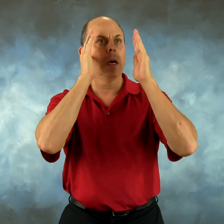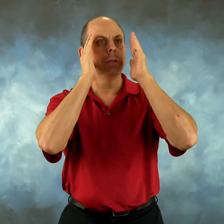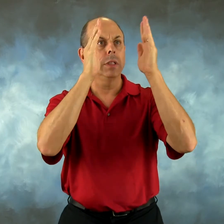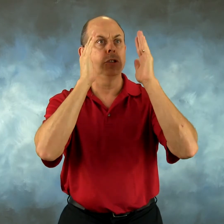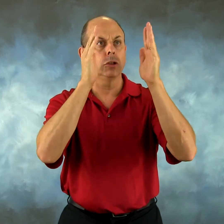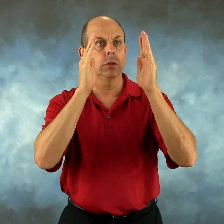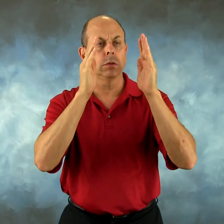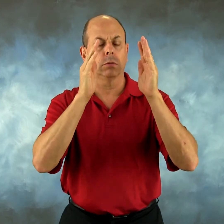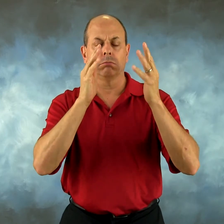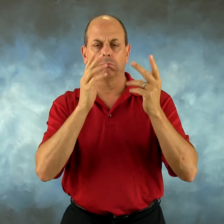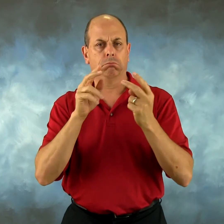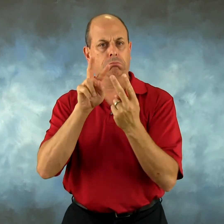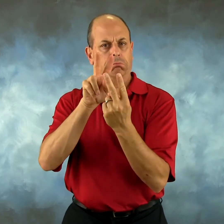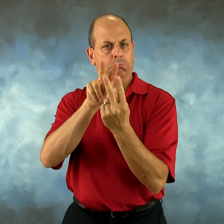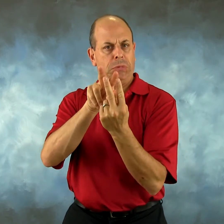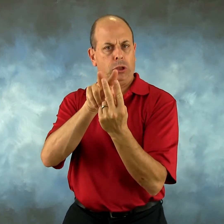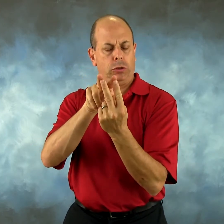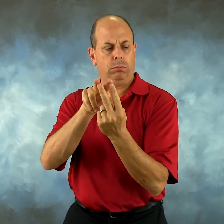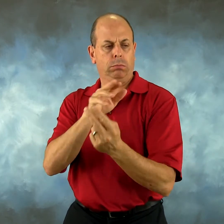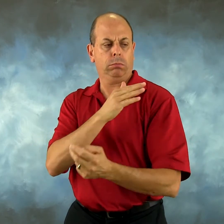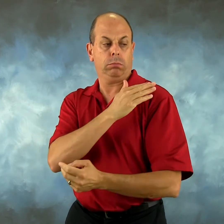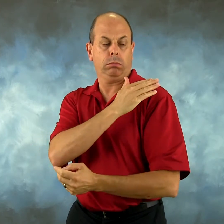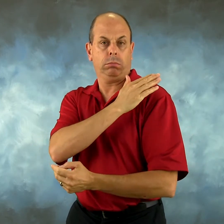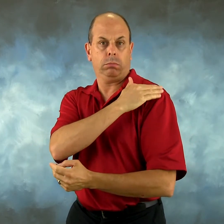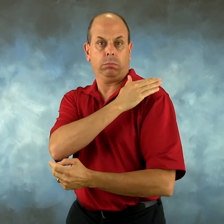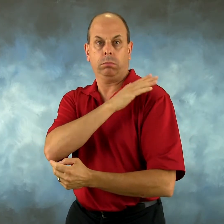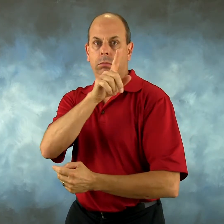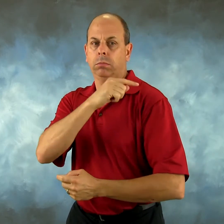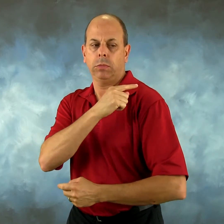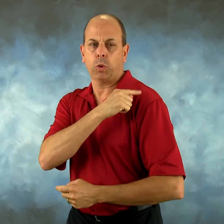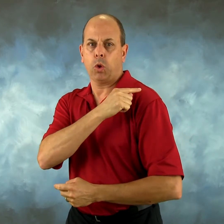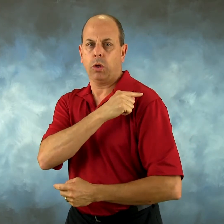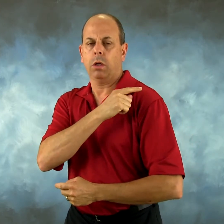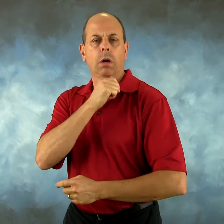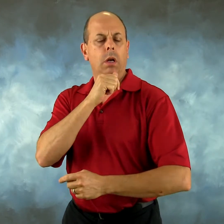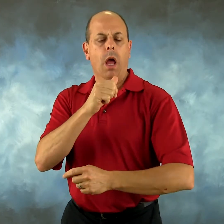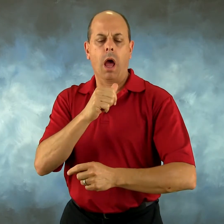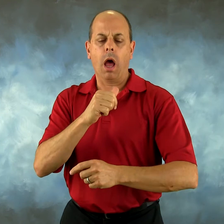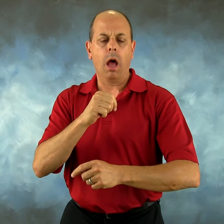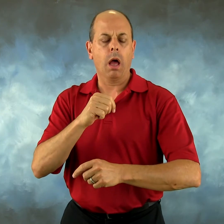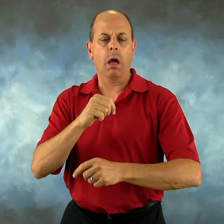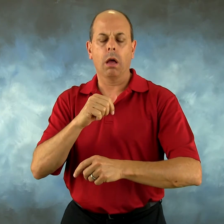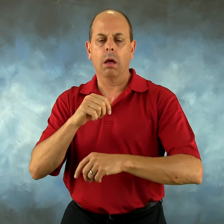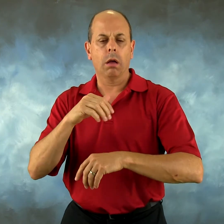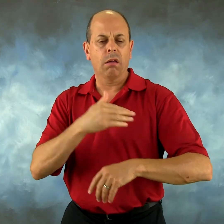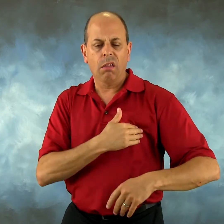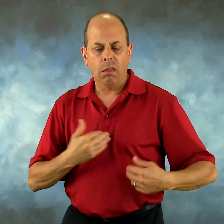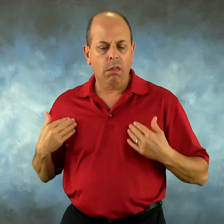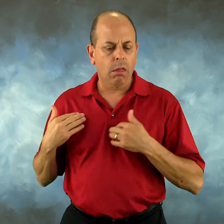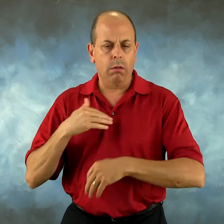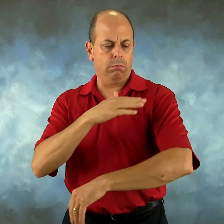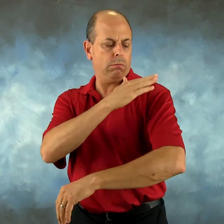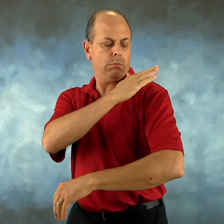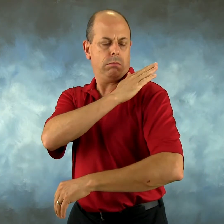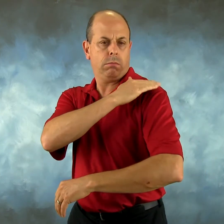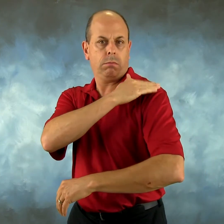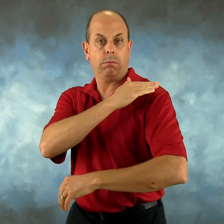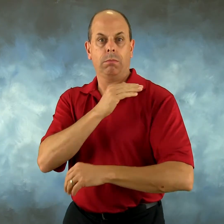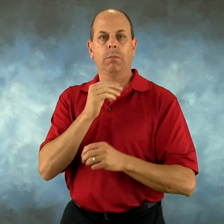individual. When you need to get a deaf individual's attention, you could do it several different ways. One way